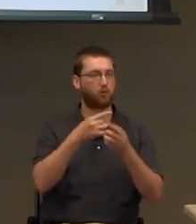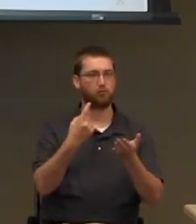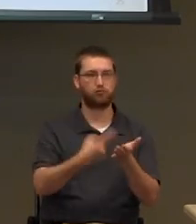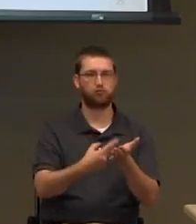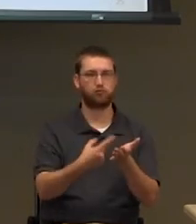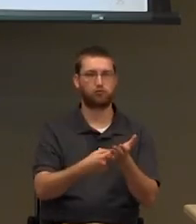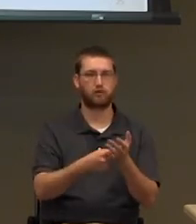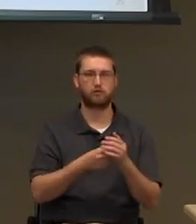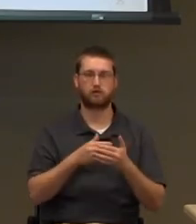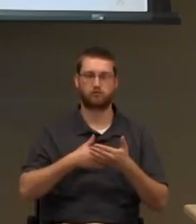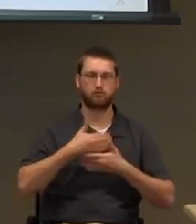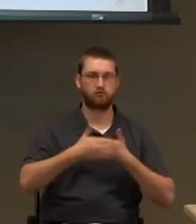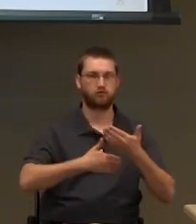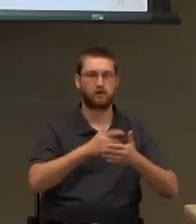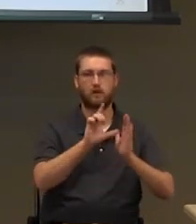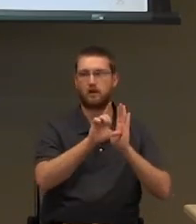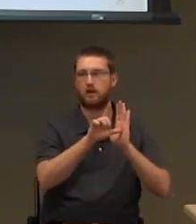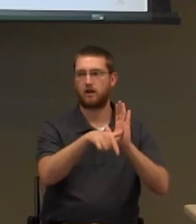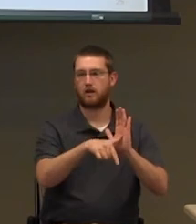Without question. Clarification.